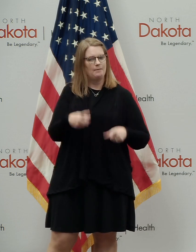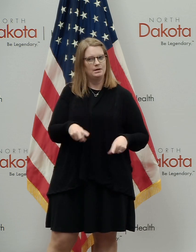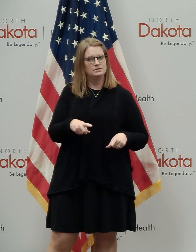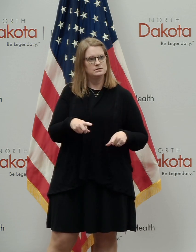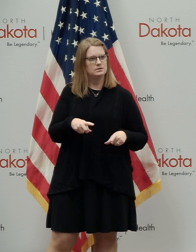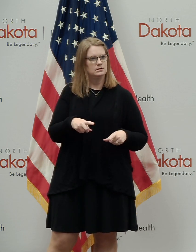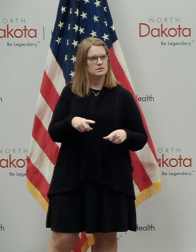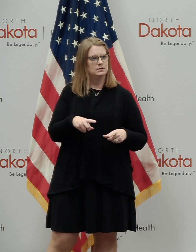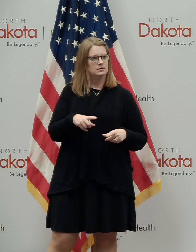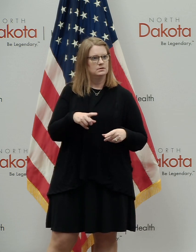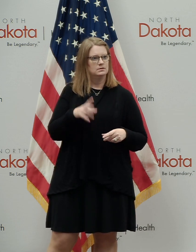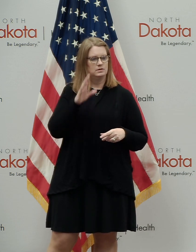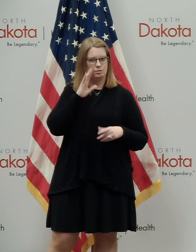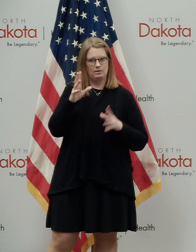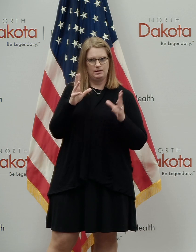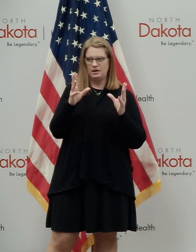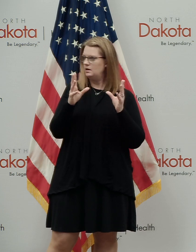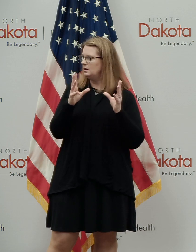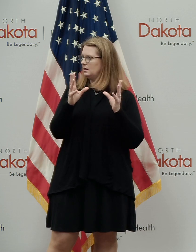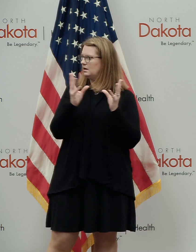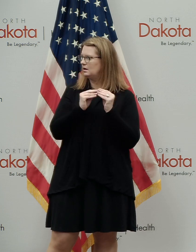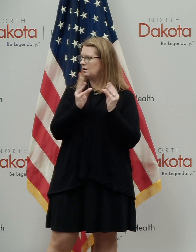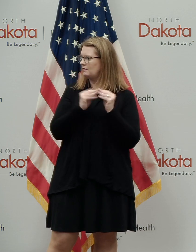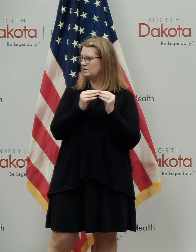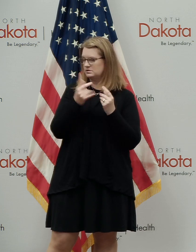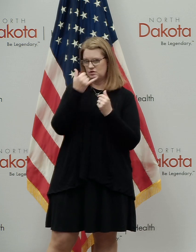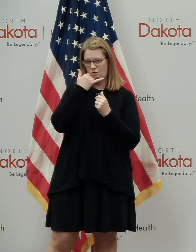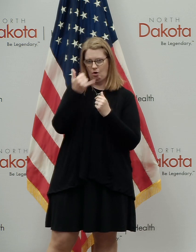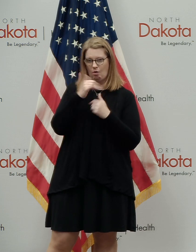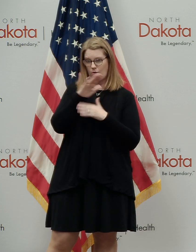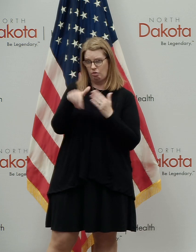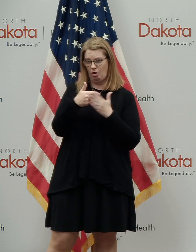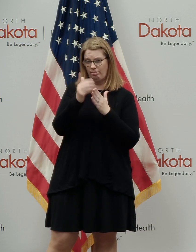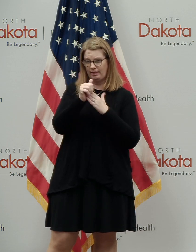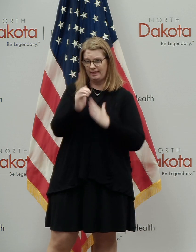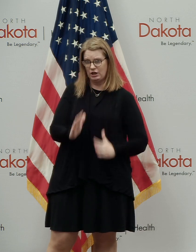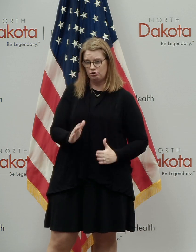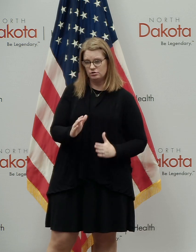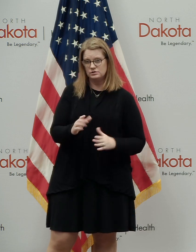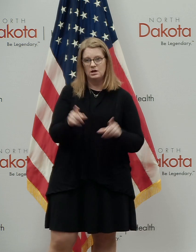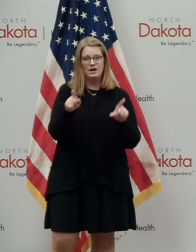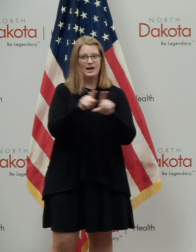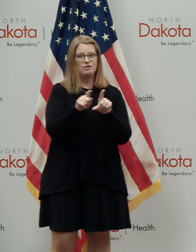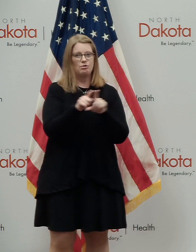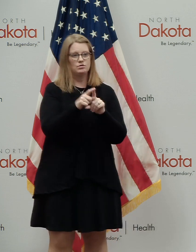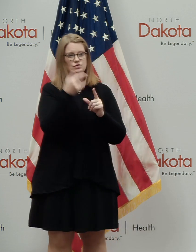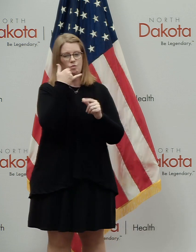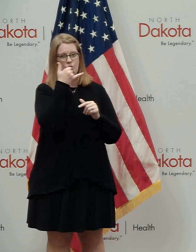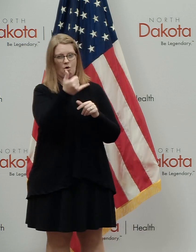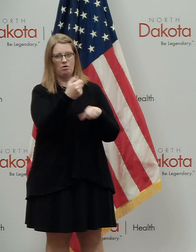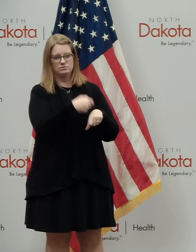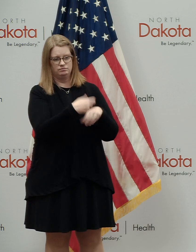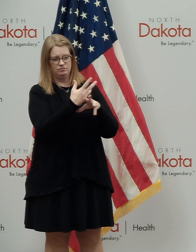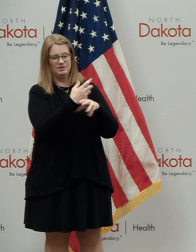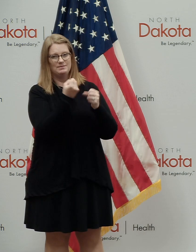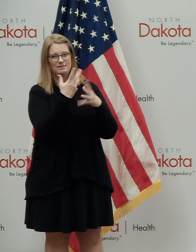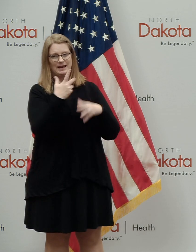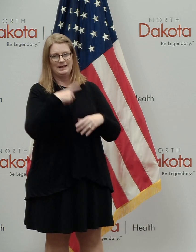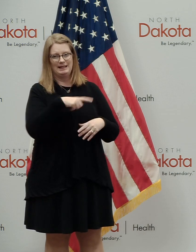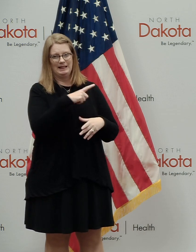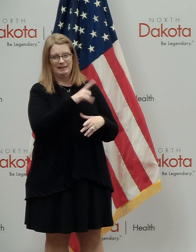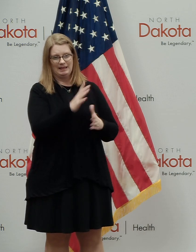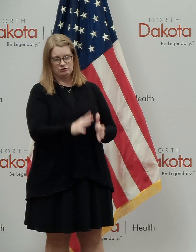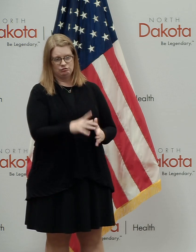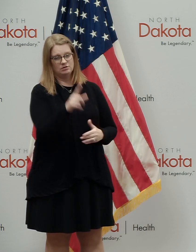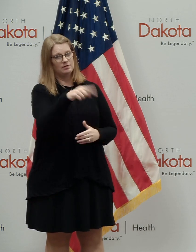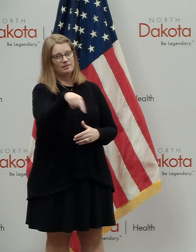conference call there with all the leaders, and there will be conference calls with numerous legislators who